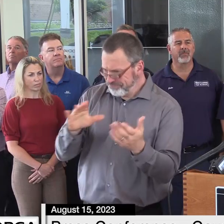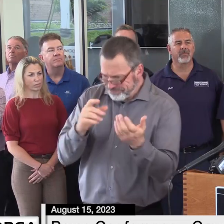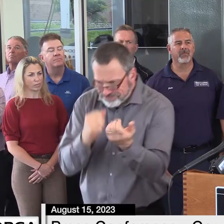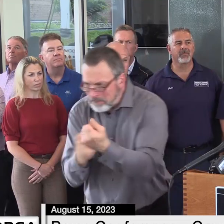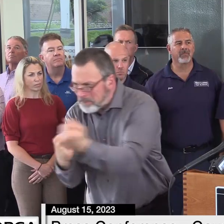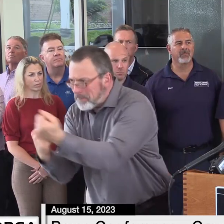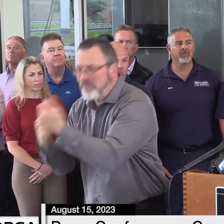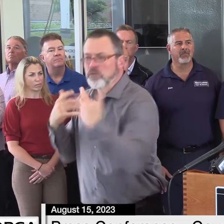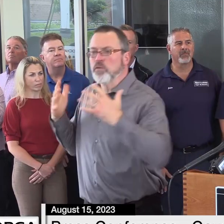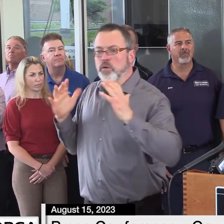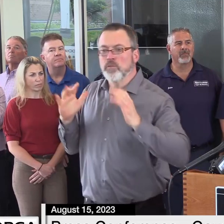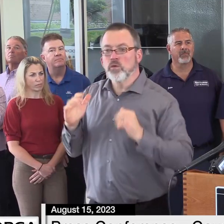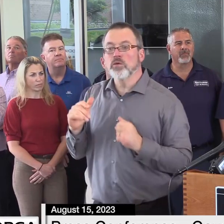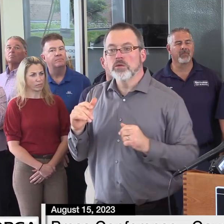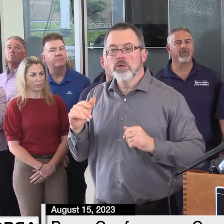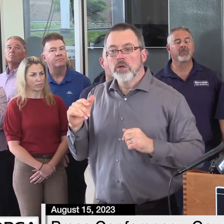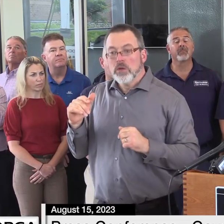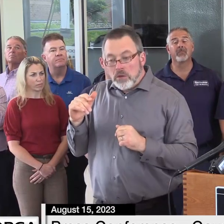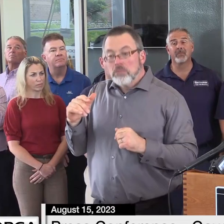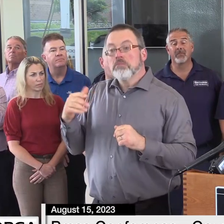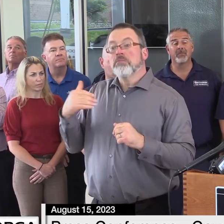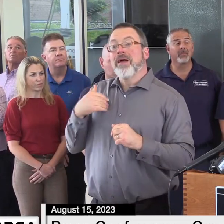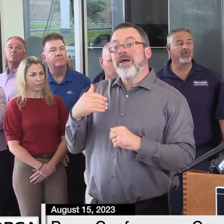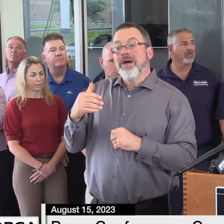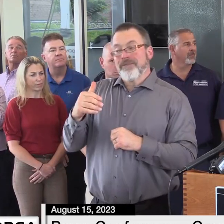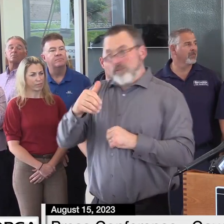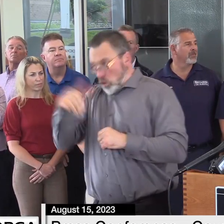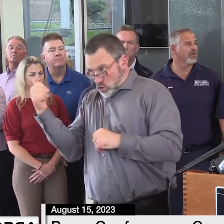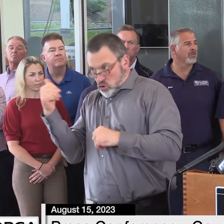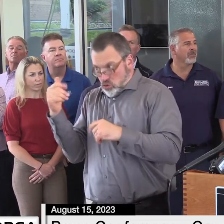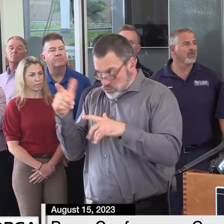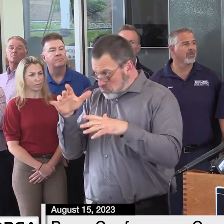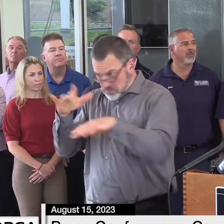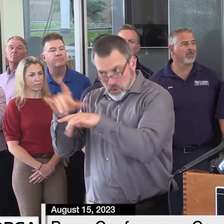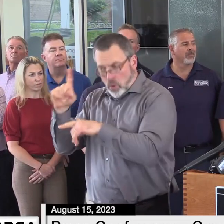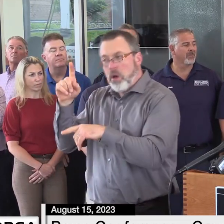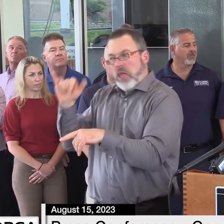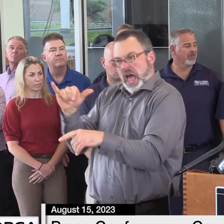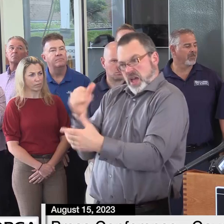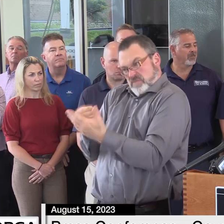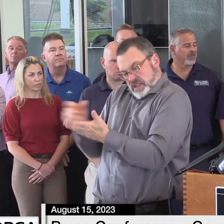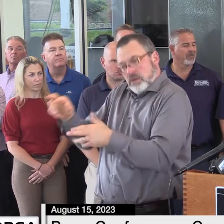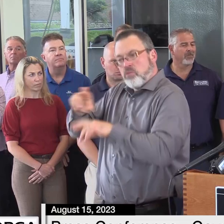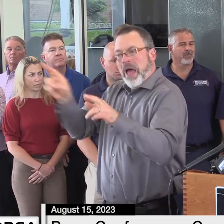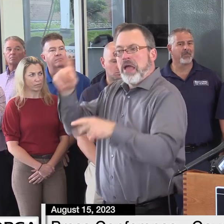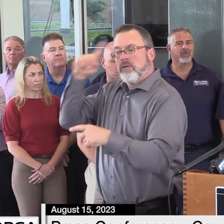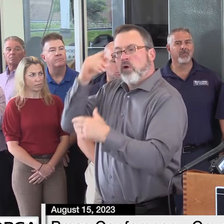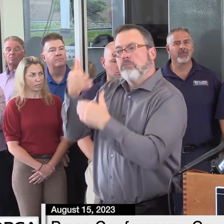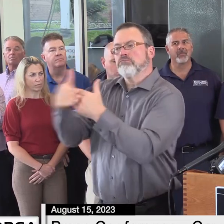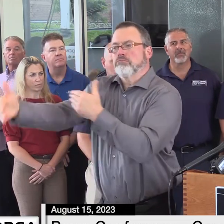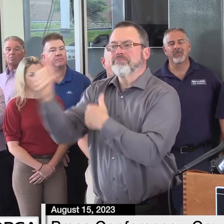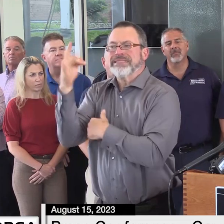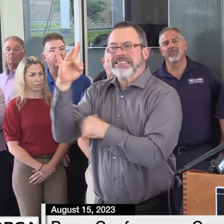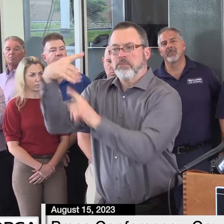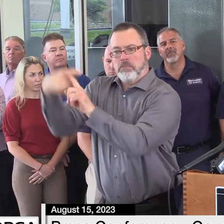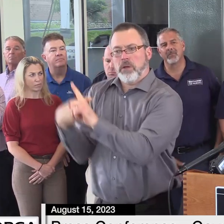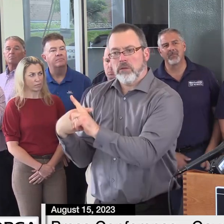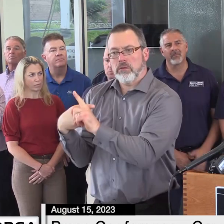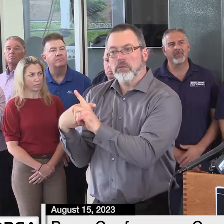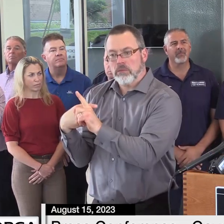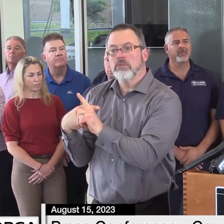have that available up to 18 months. So those who have been impacted have the funding available.